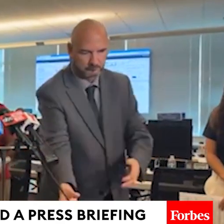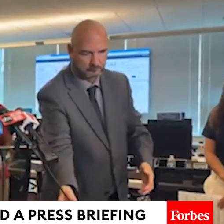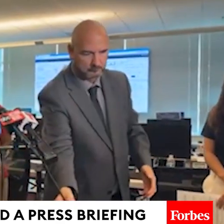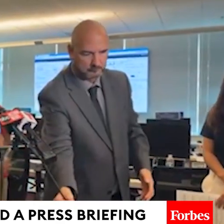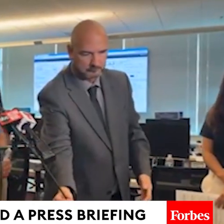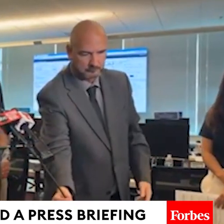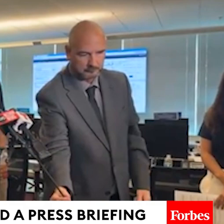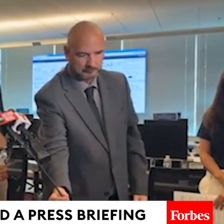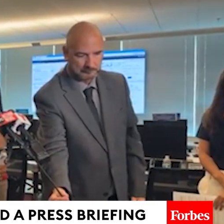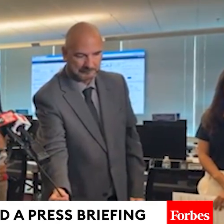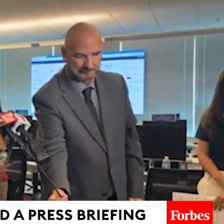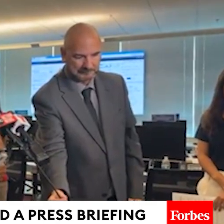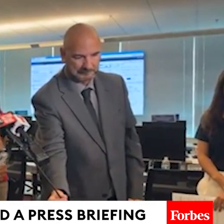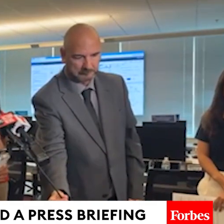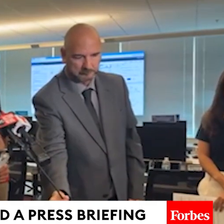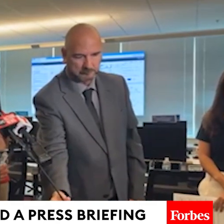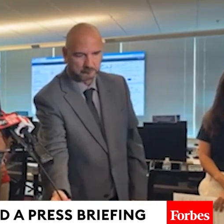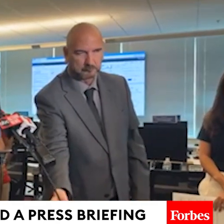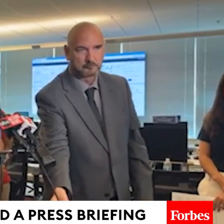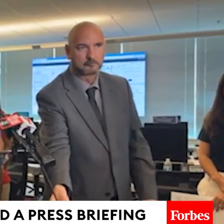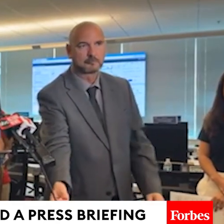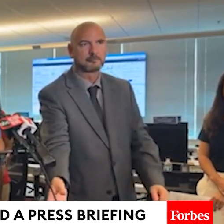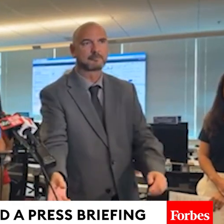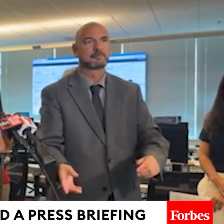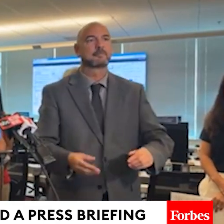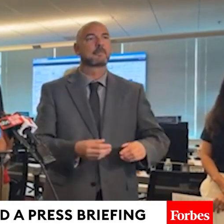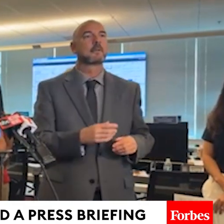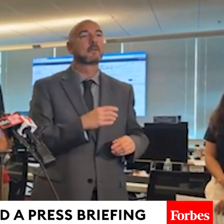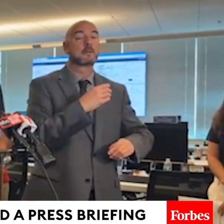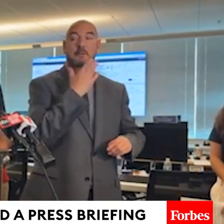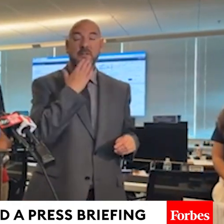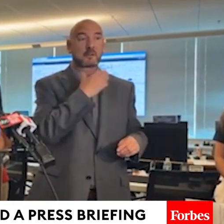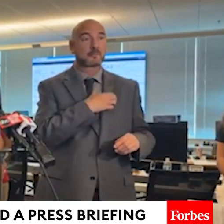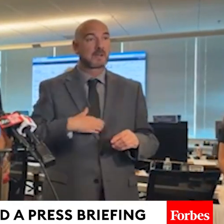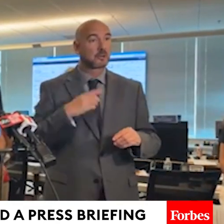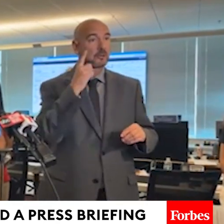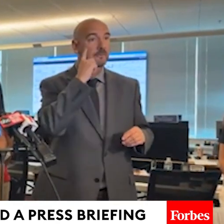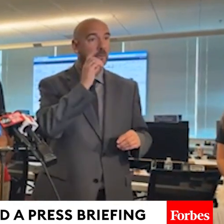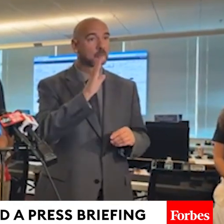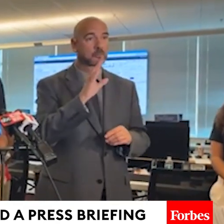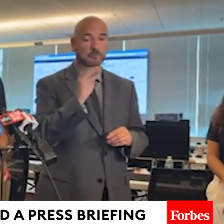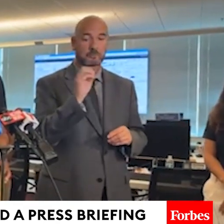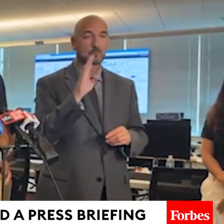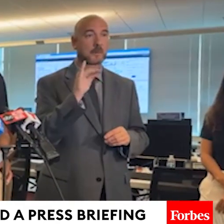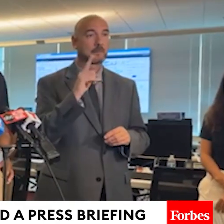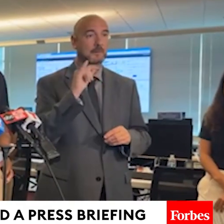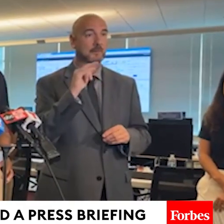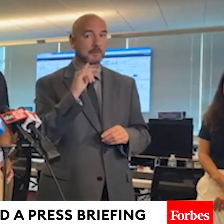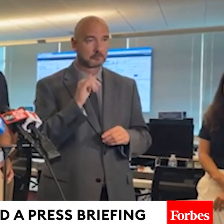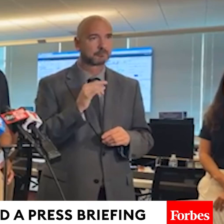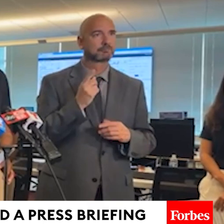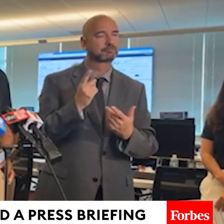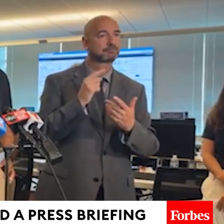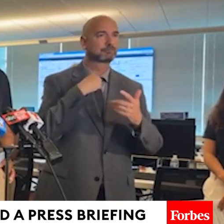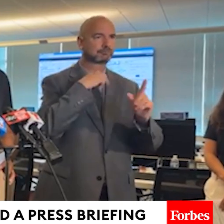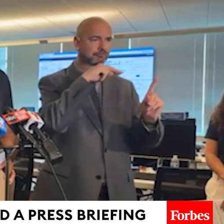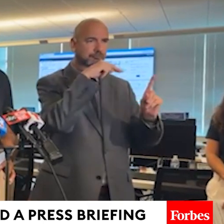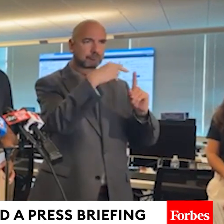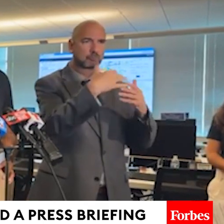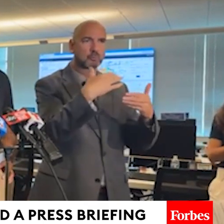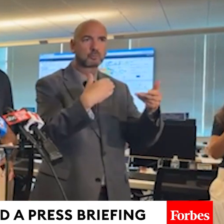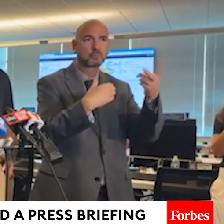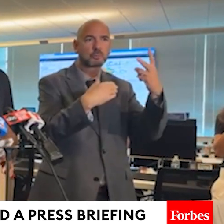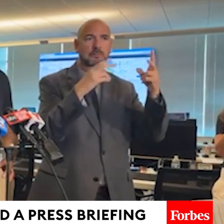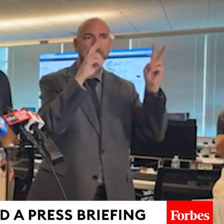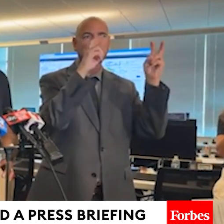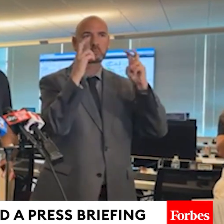All right, thank you, Mayor. So from a mobility perspective, we're dealing with 2 major issues that the Mayor touched